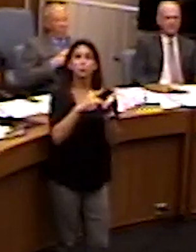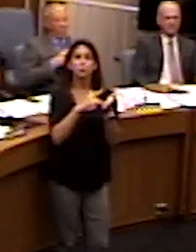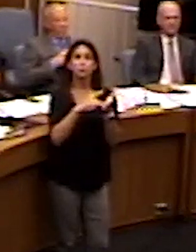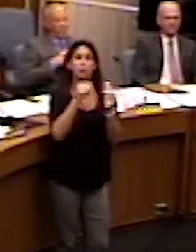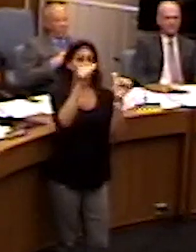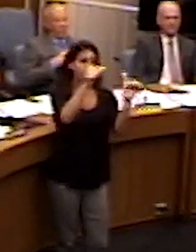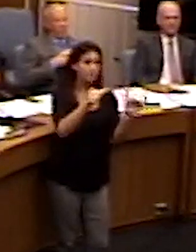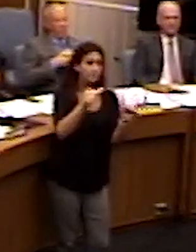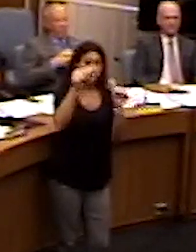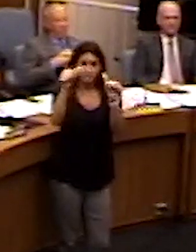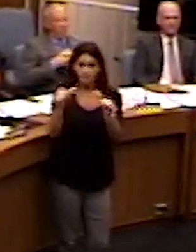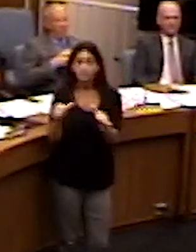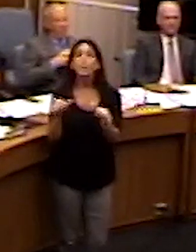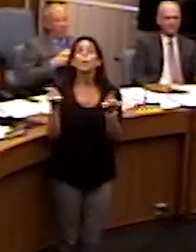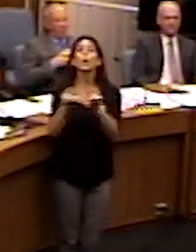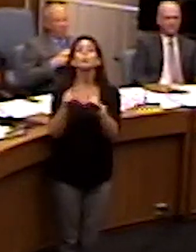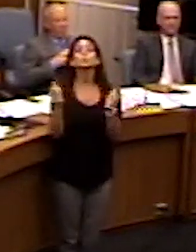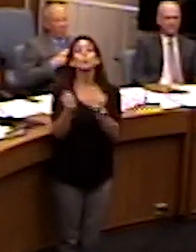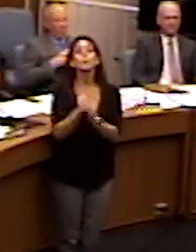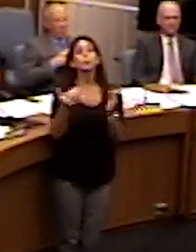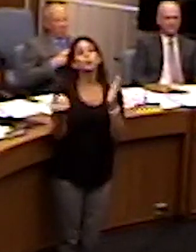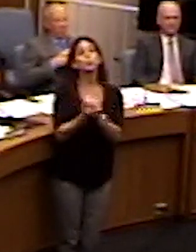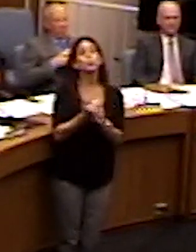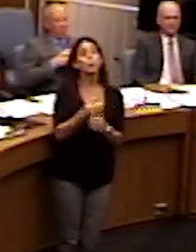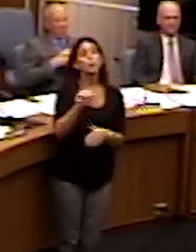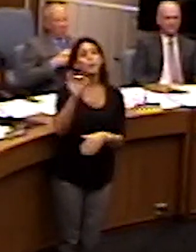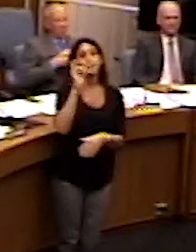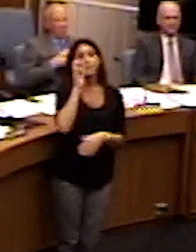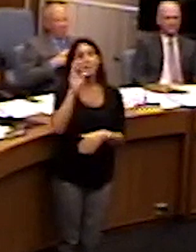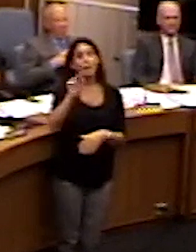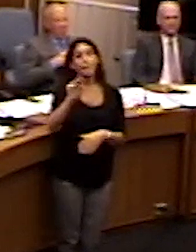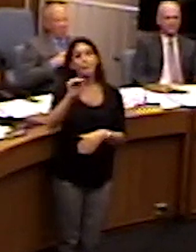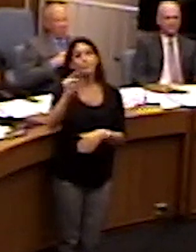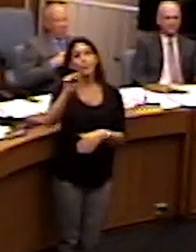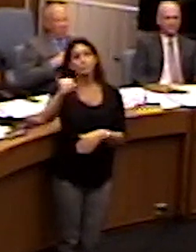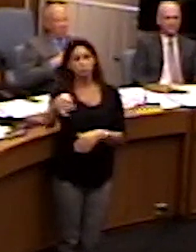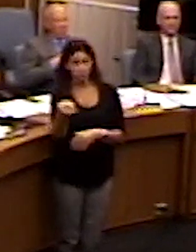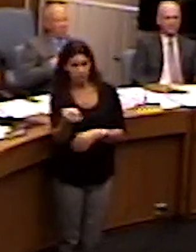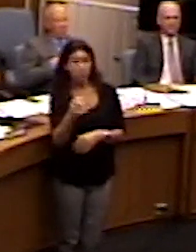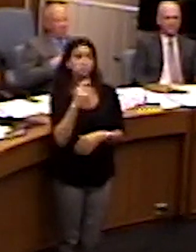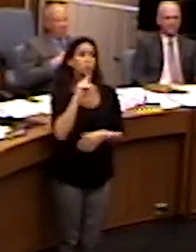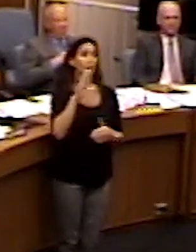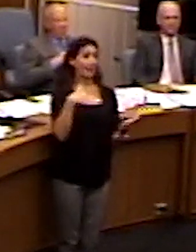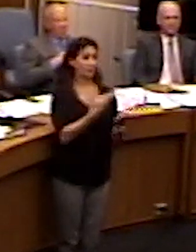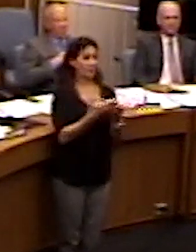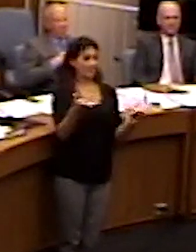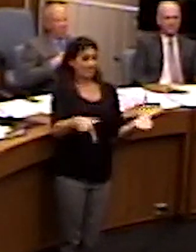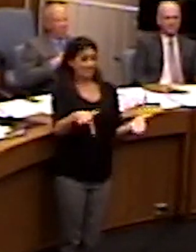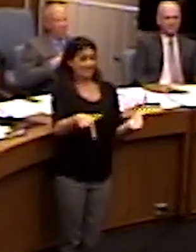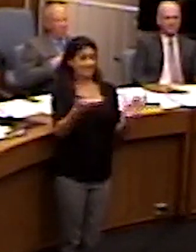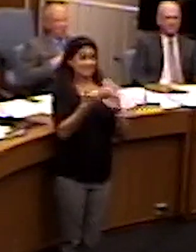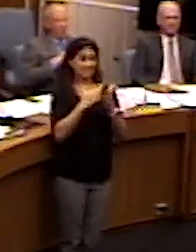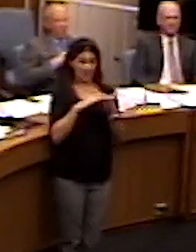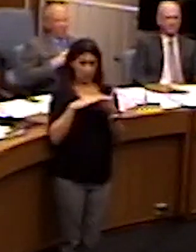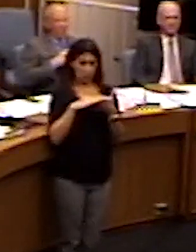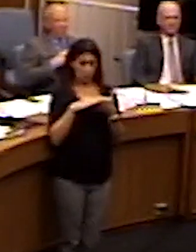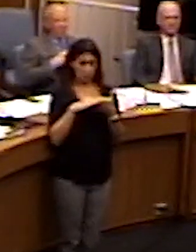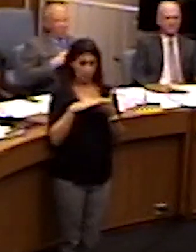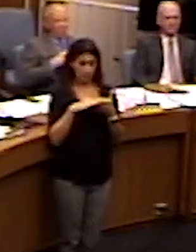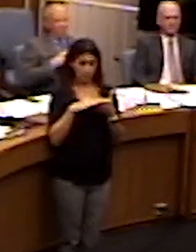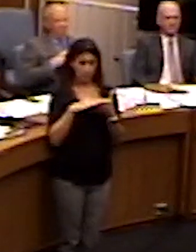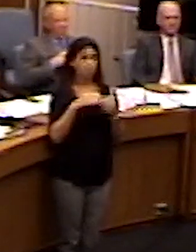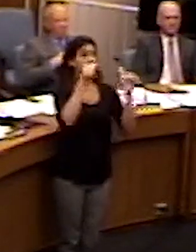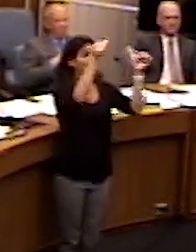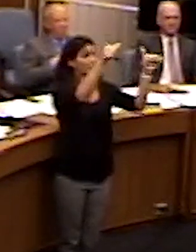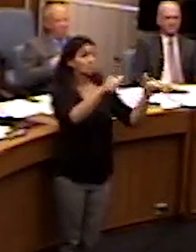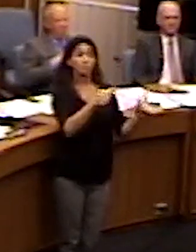even applies to the new medical marijuana dispensary. So I came into this town. The